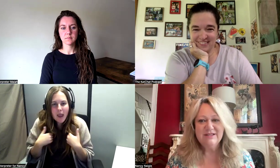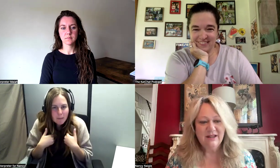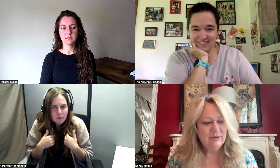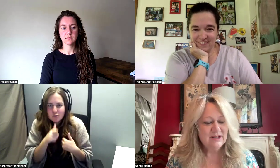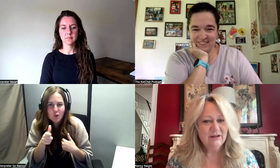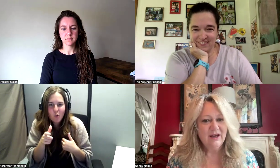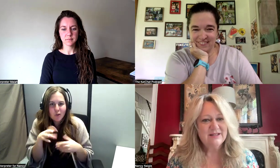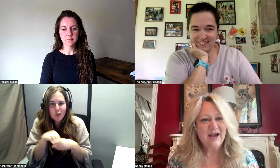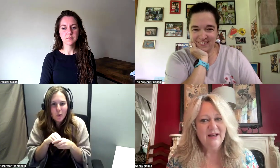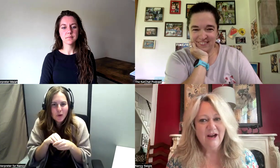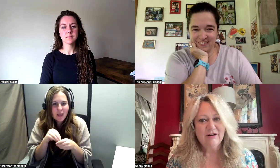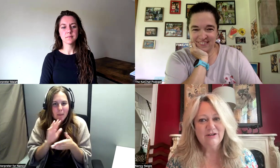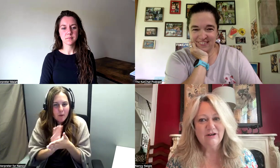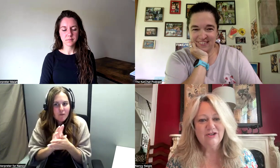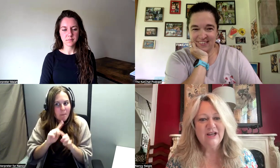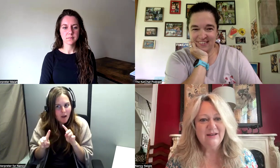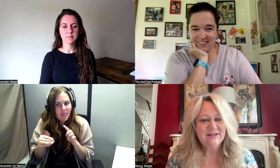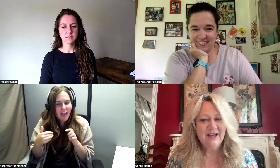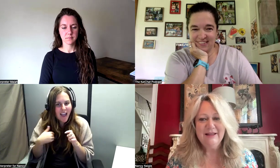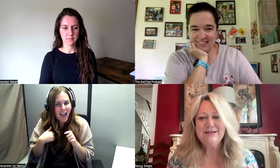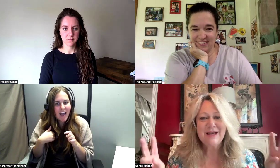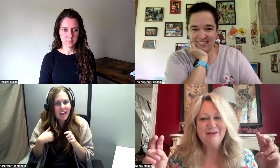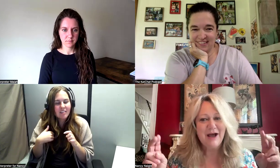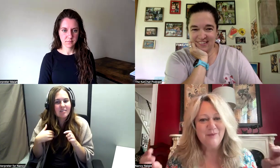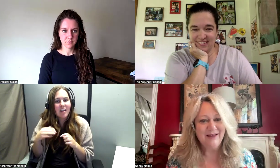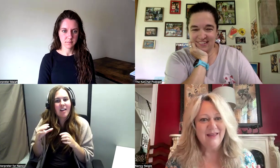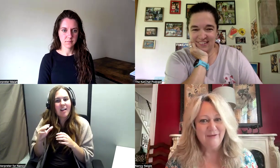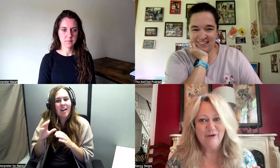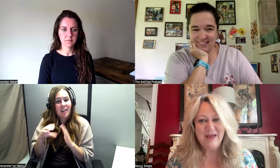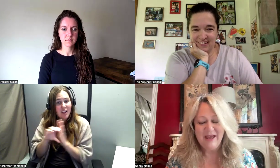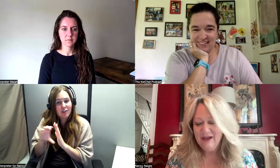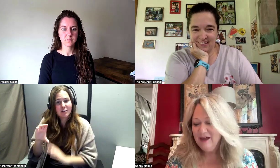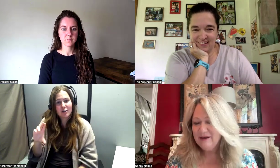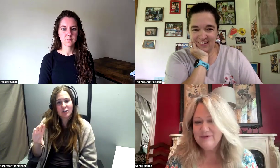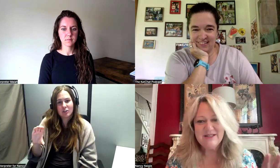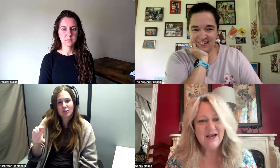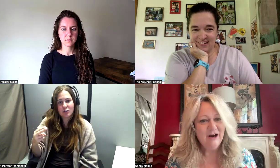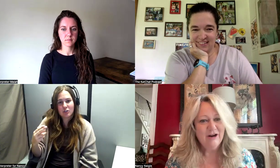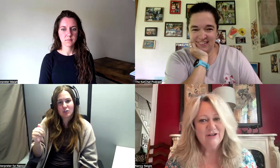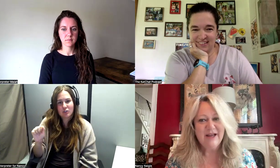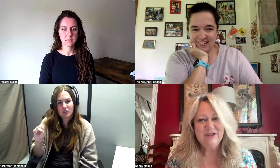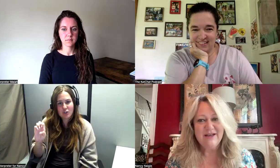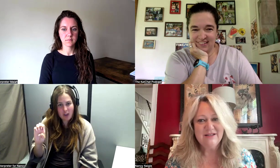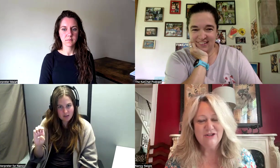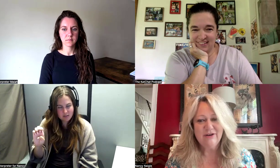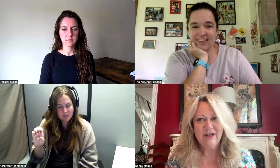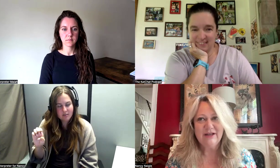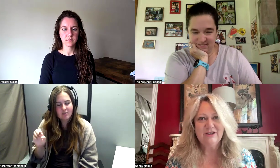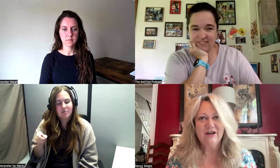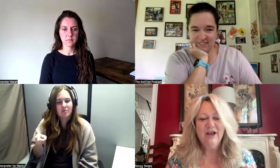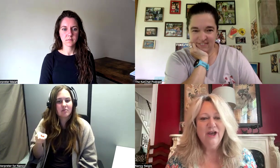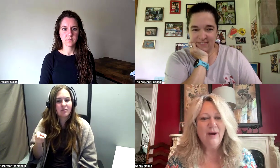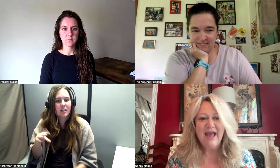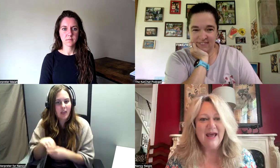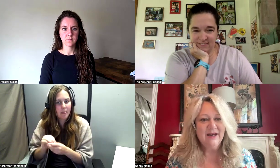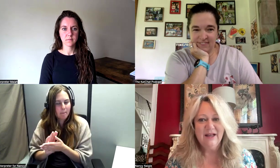thing was there was a side character, Chase, and this is kind of a God wink thing for me. There was a side character named Chase in the Shell